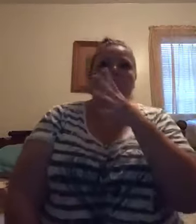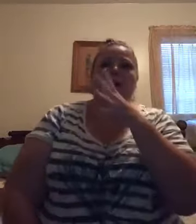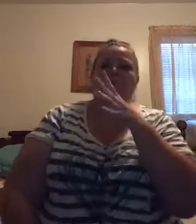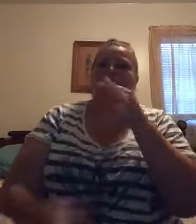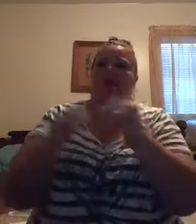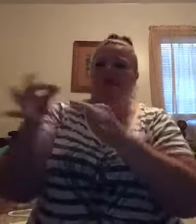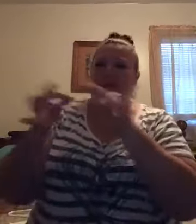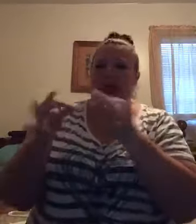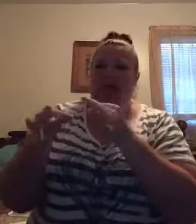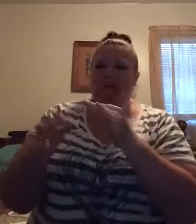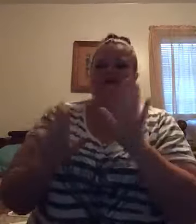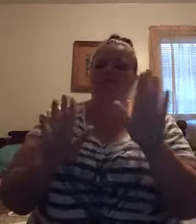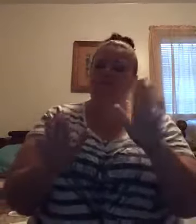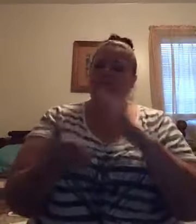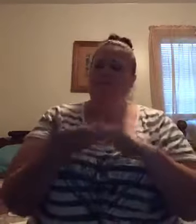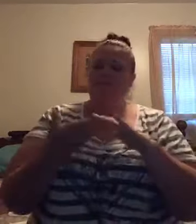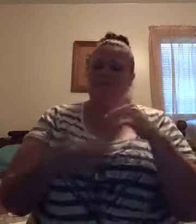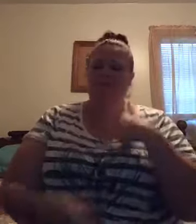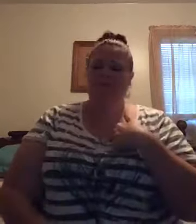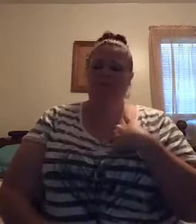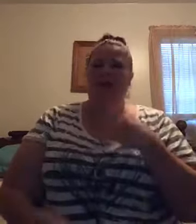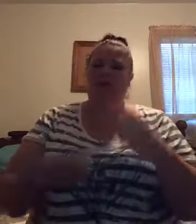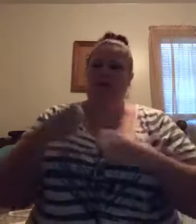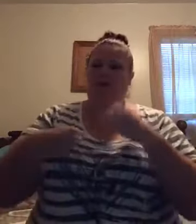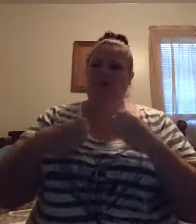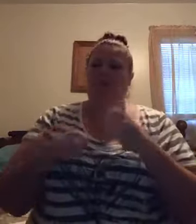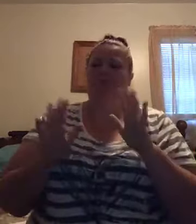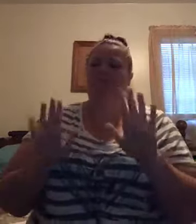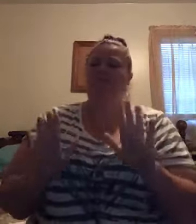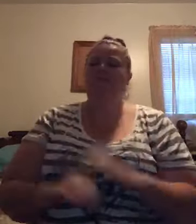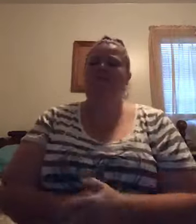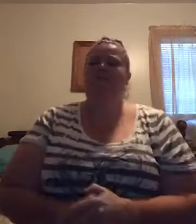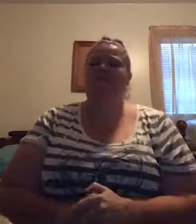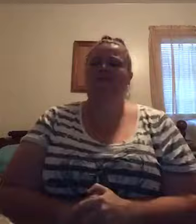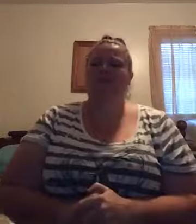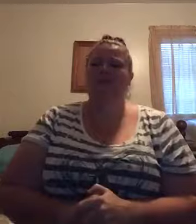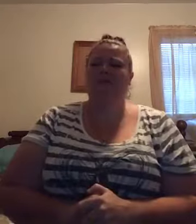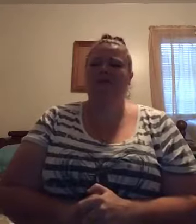My mother explained, I'm emotional.